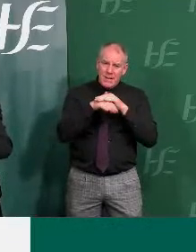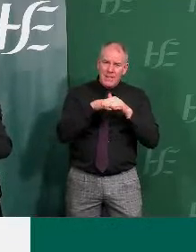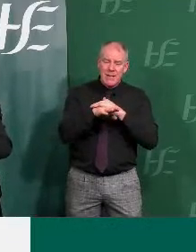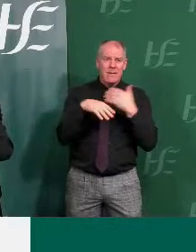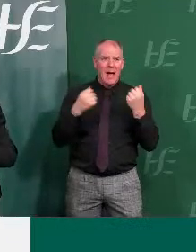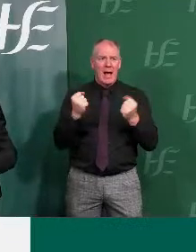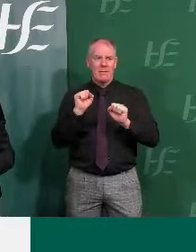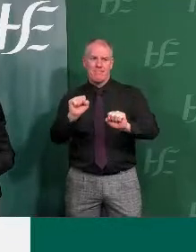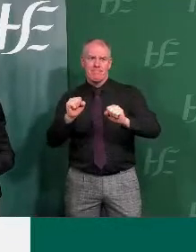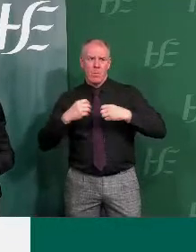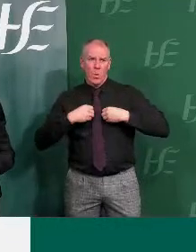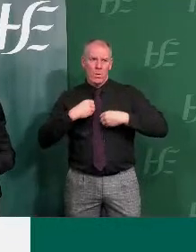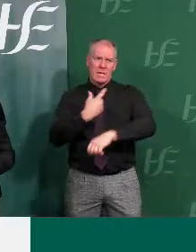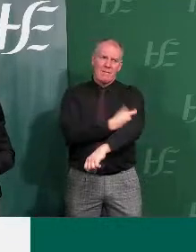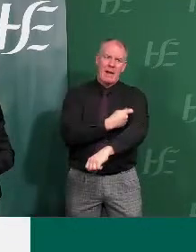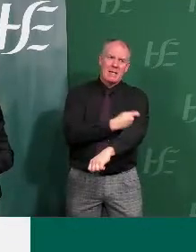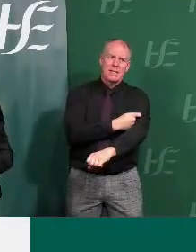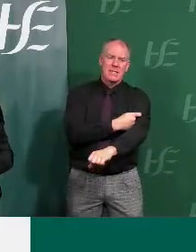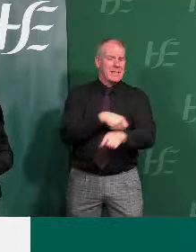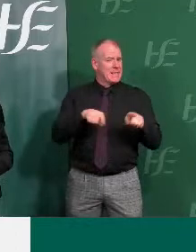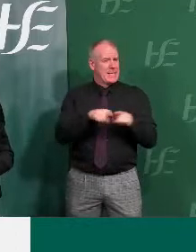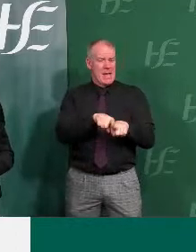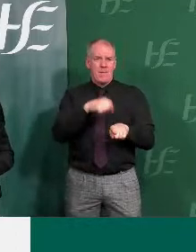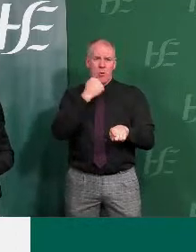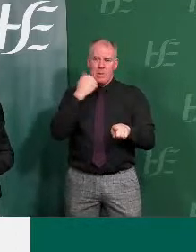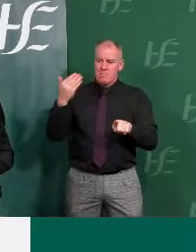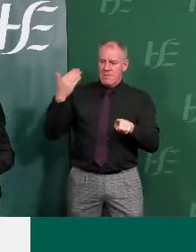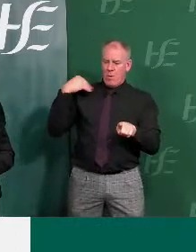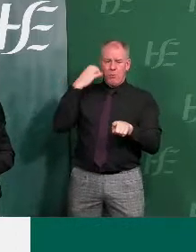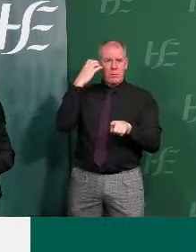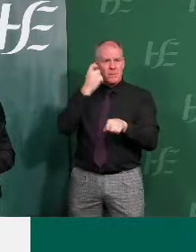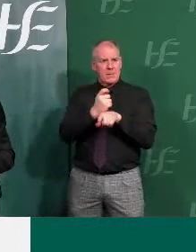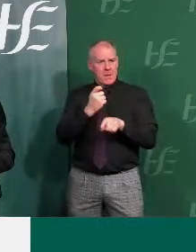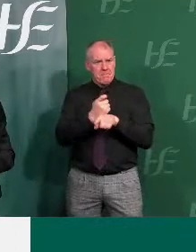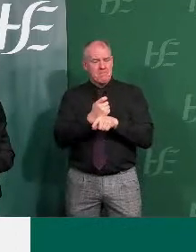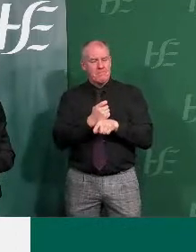continue to come forward in the strong numbers that they did prior to Christmas.